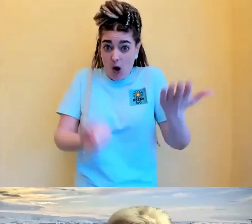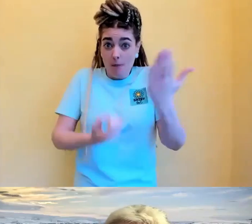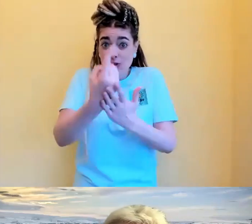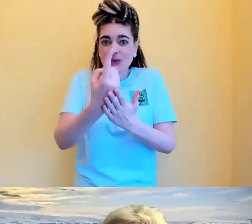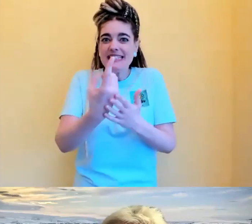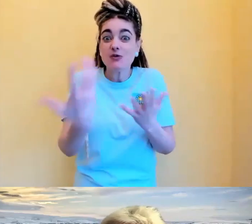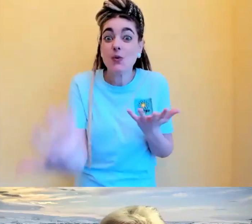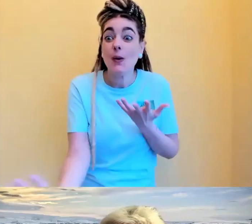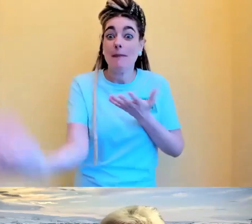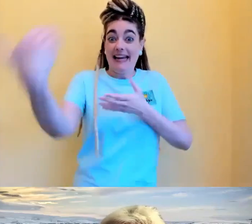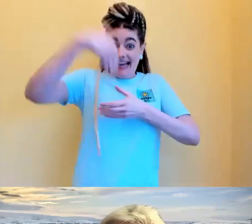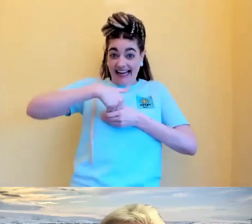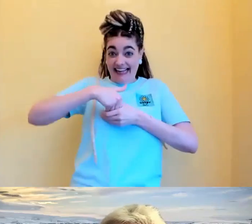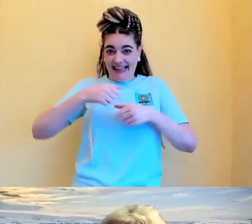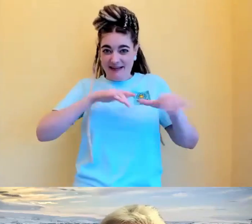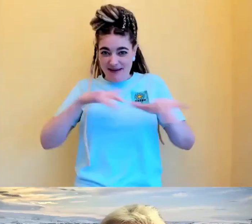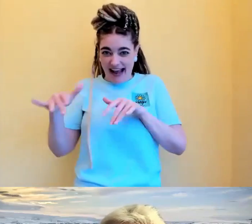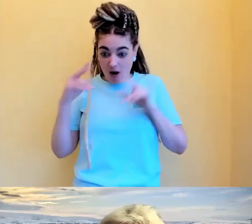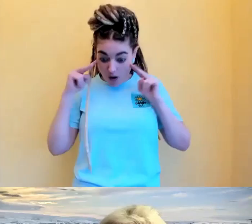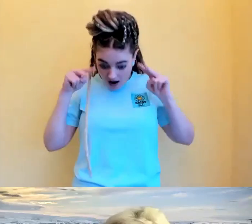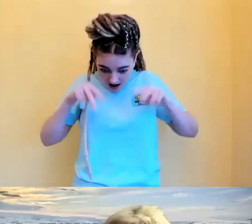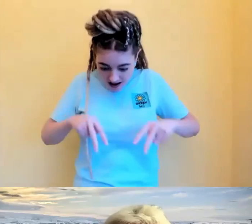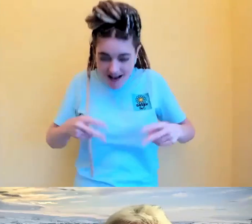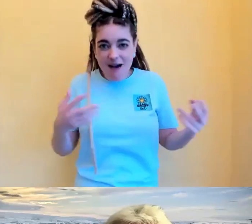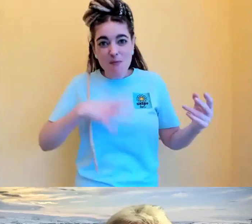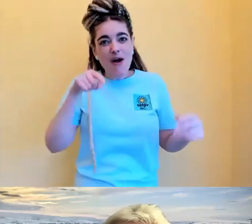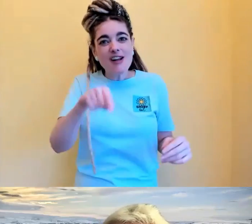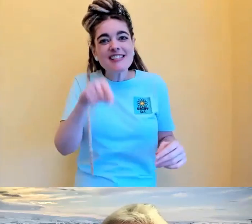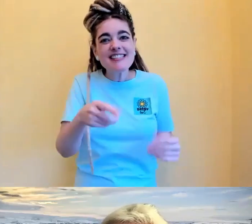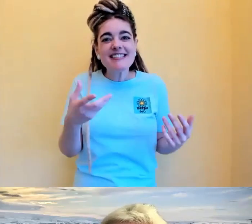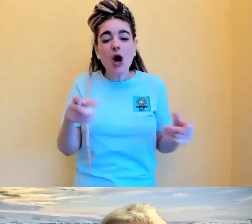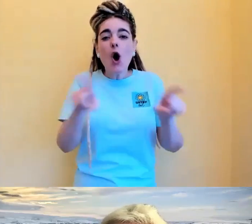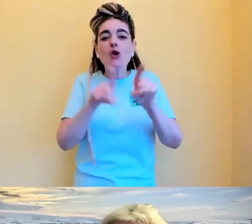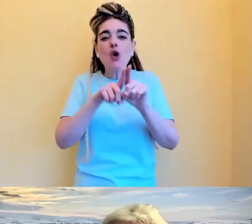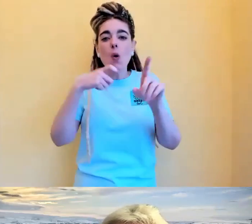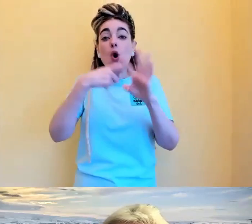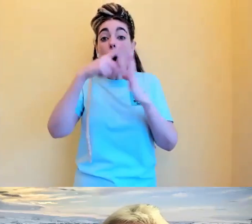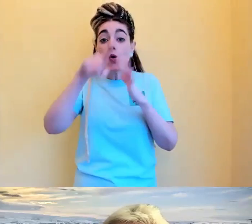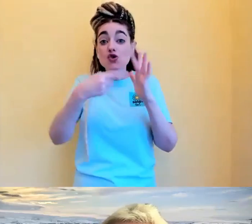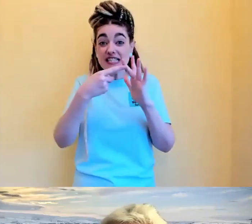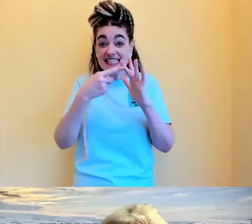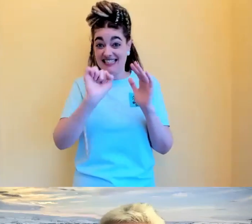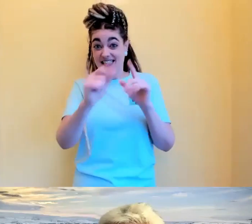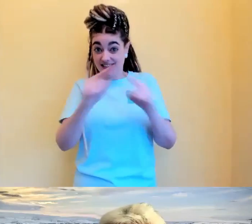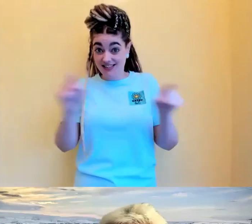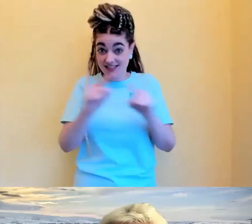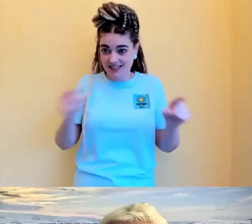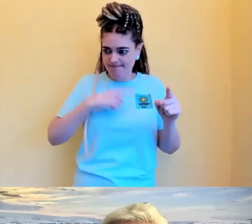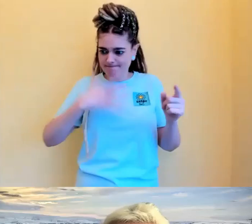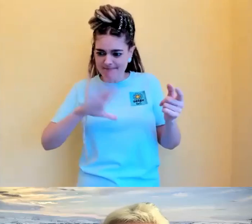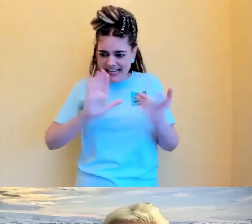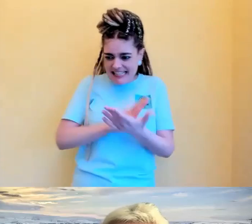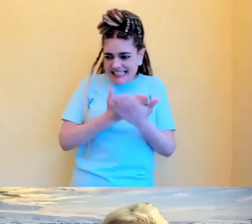me. That's what I'm most interested in. And also to reinterpret Koji's work in a more flexible dimension.